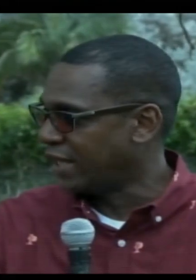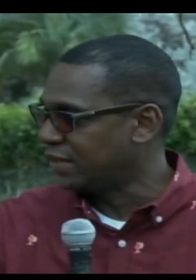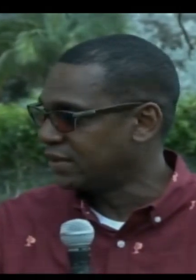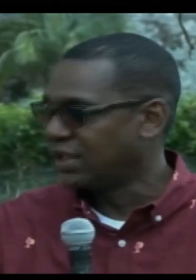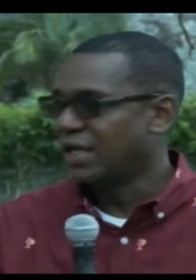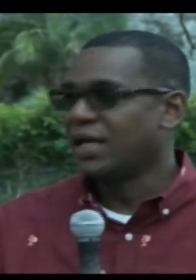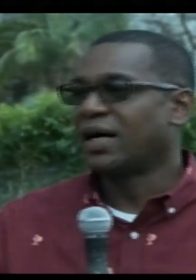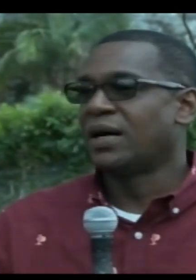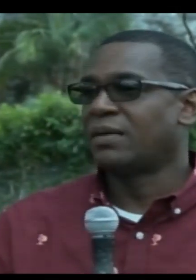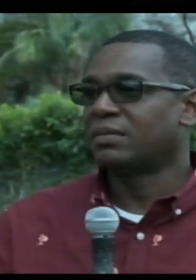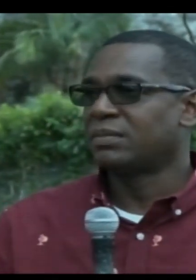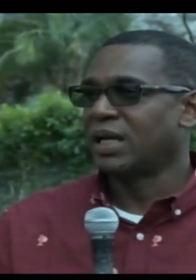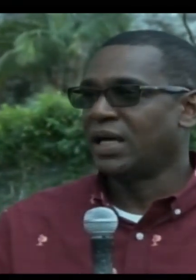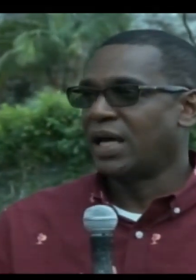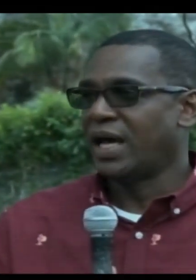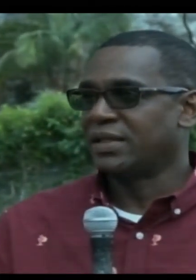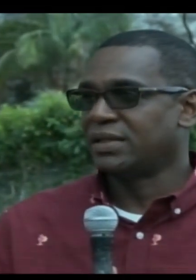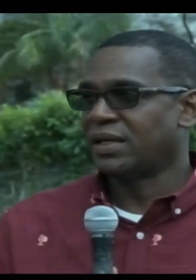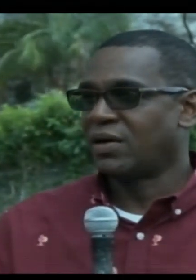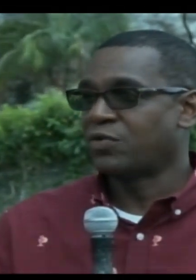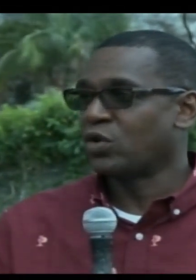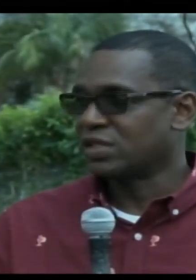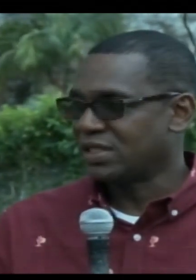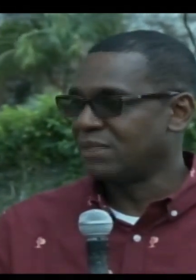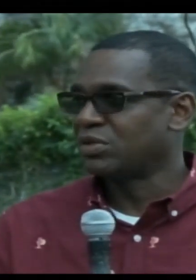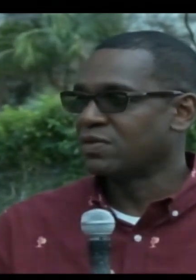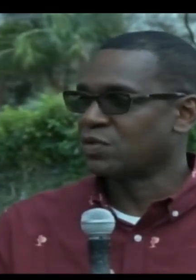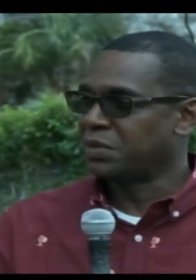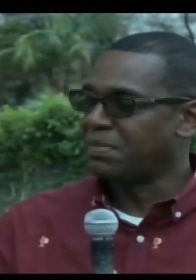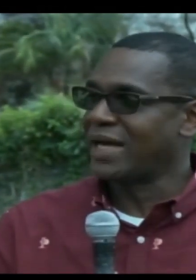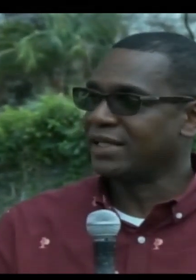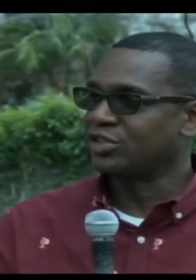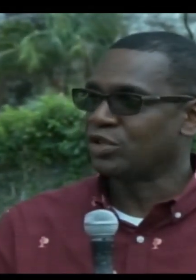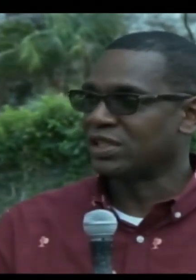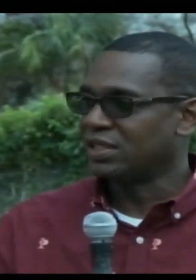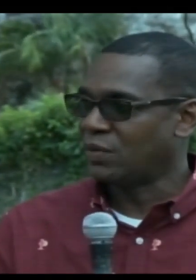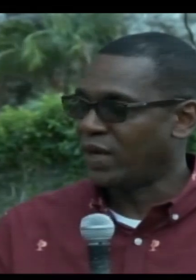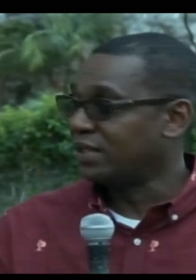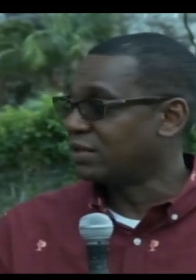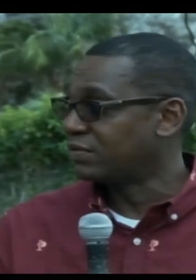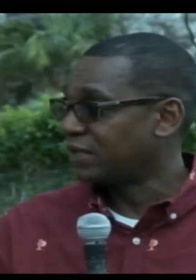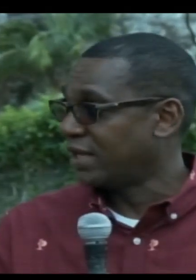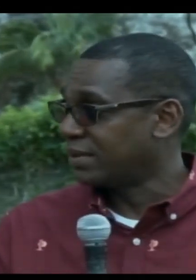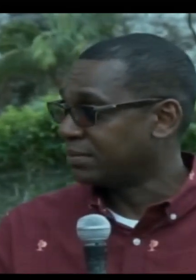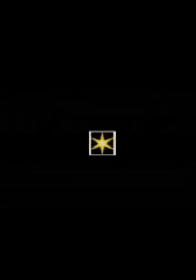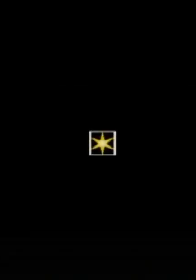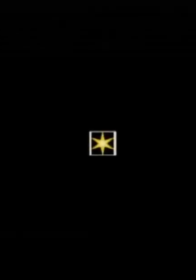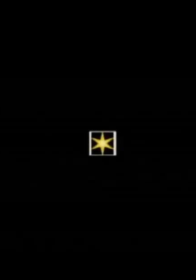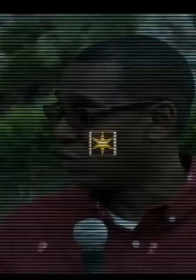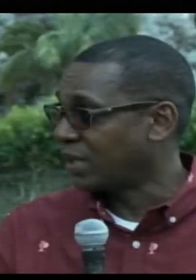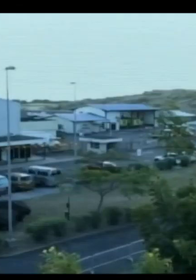on island. And of course, the symptoms will be managed until they're well enough.